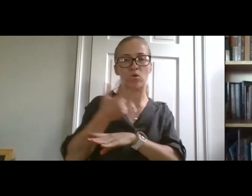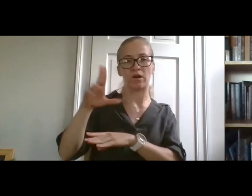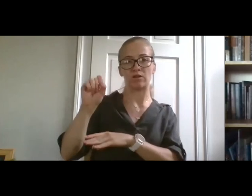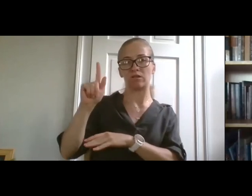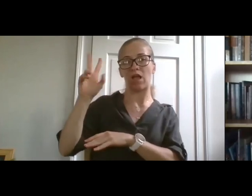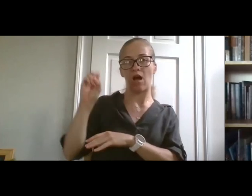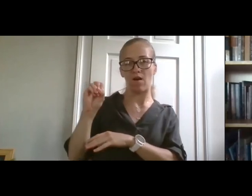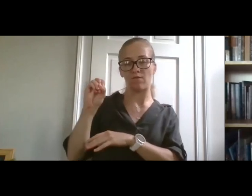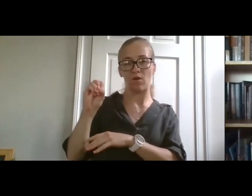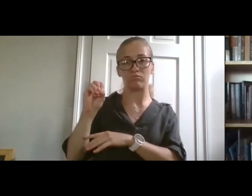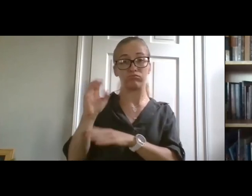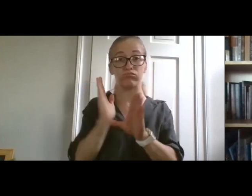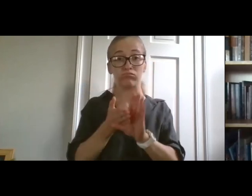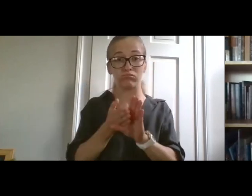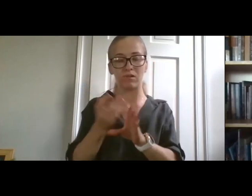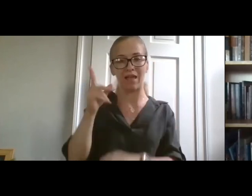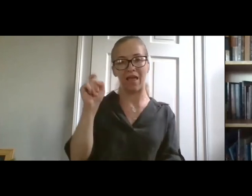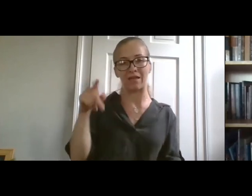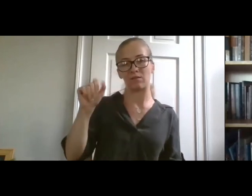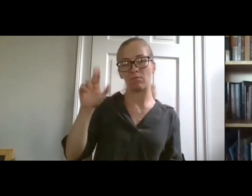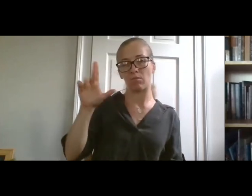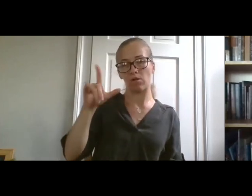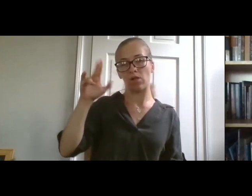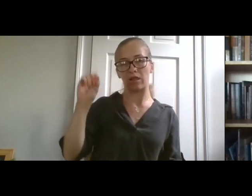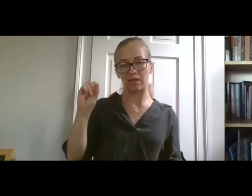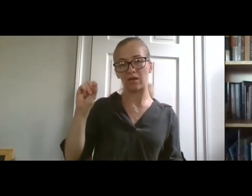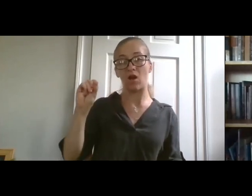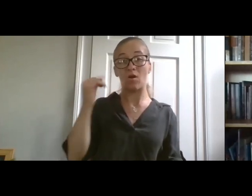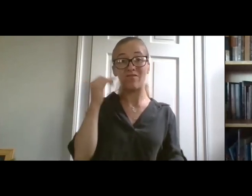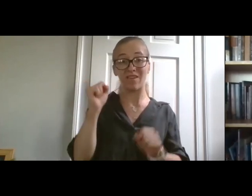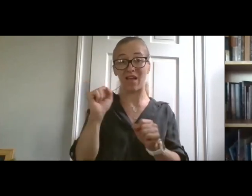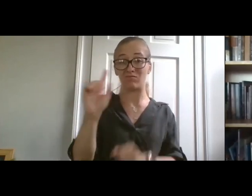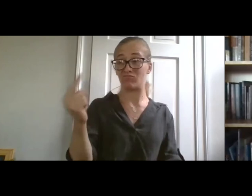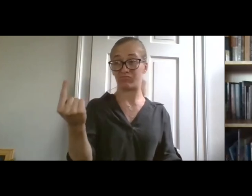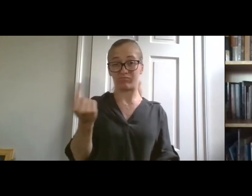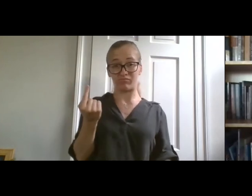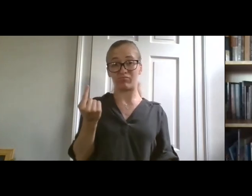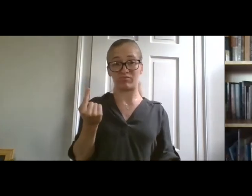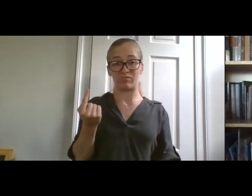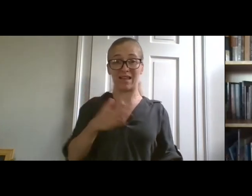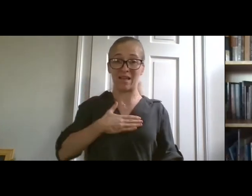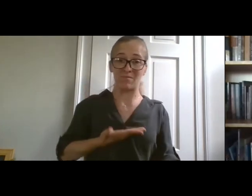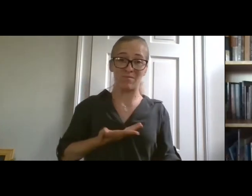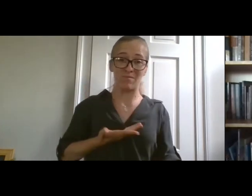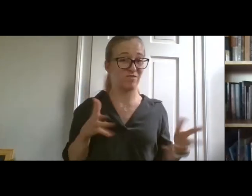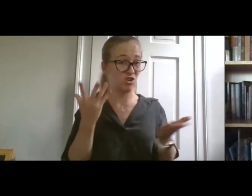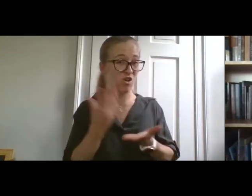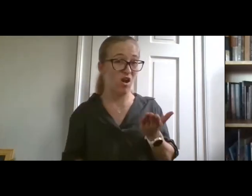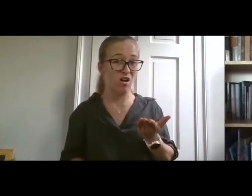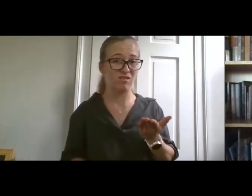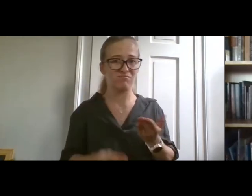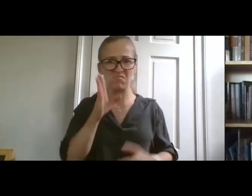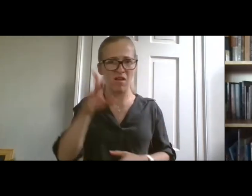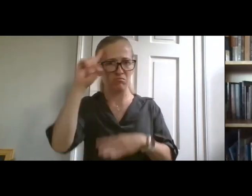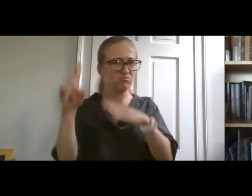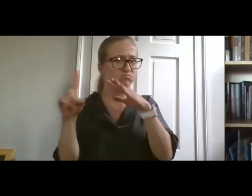and interject, I asked Paulina where she was ready to turn around to give up, to admit the hot springs were gone. "It never occurred to me they could just be gone," Paulina